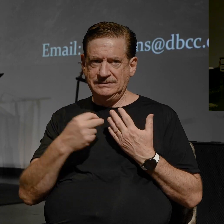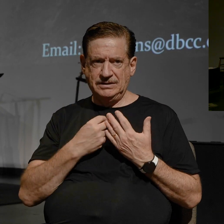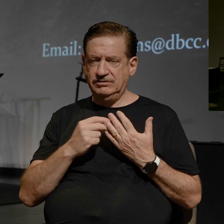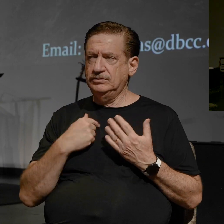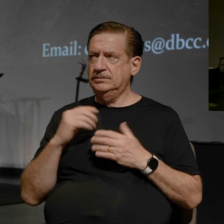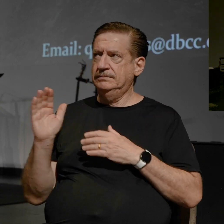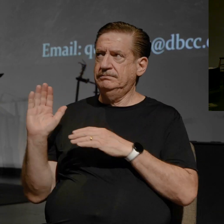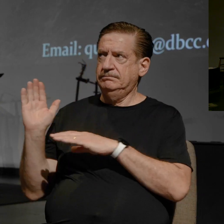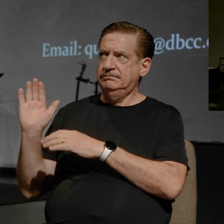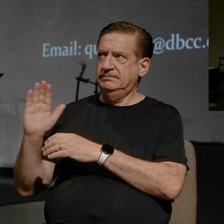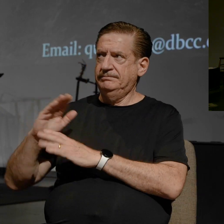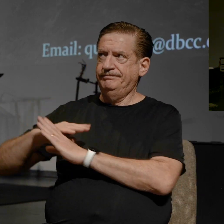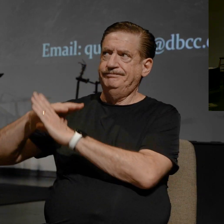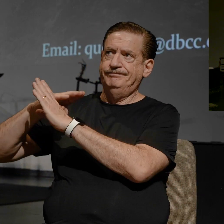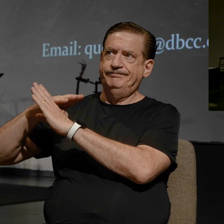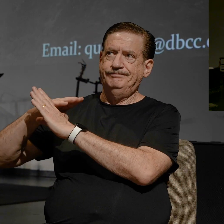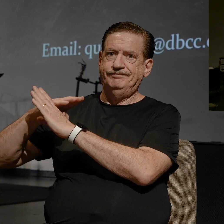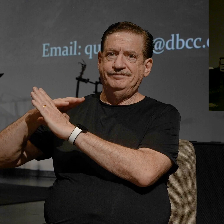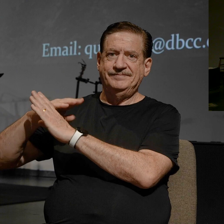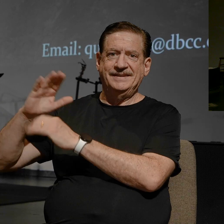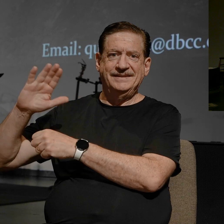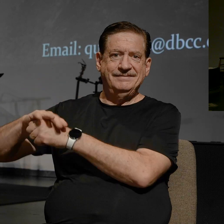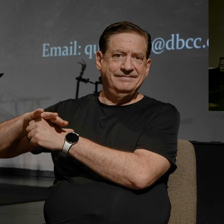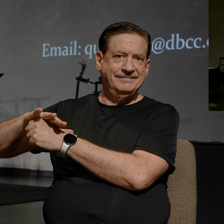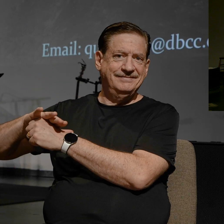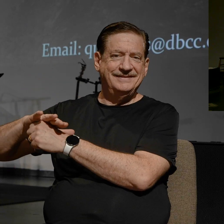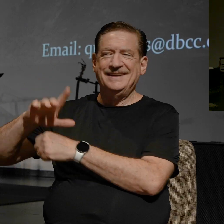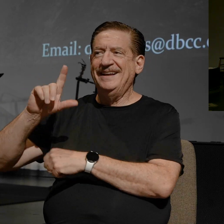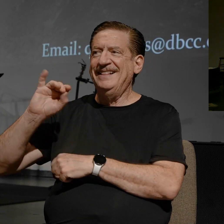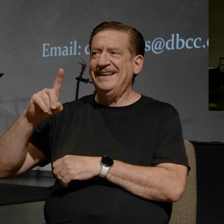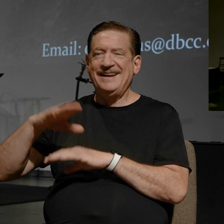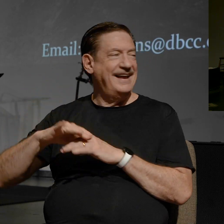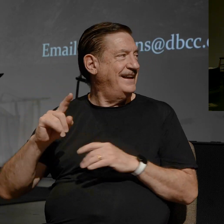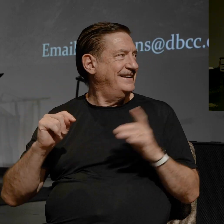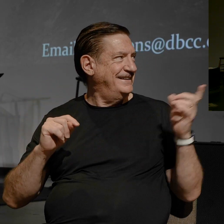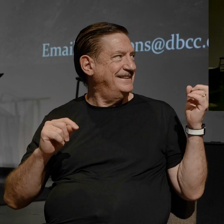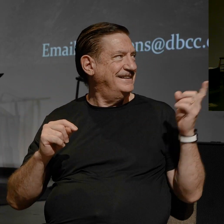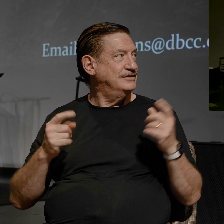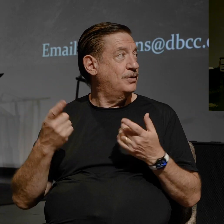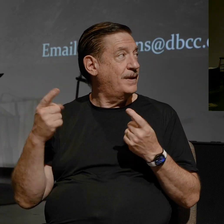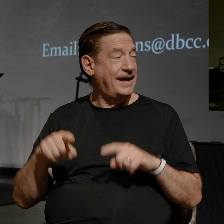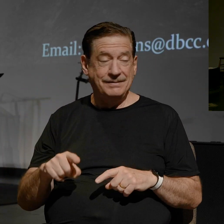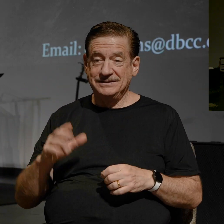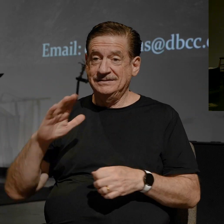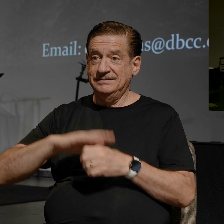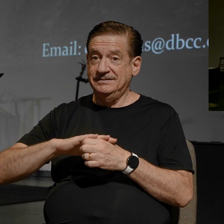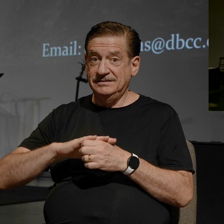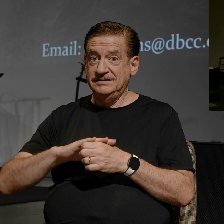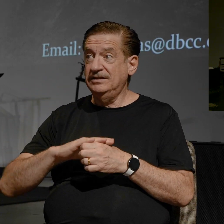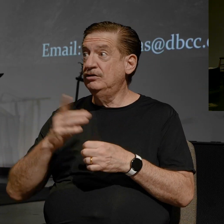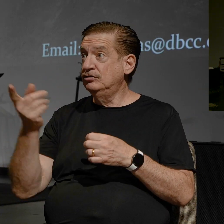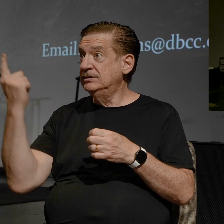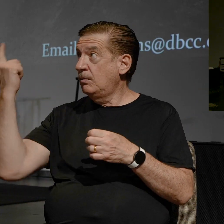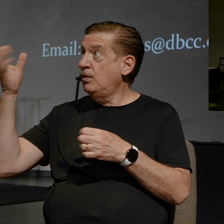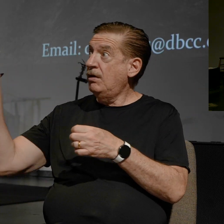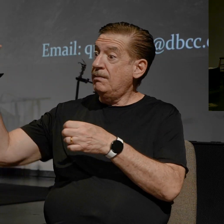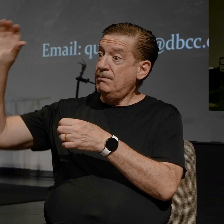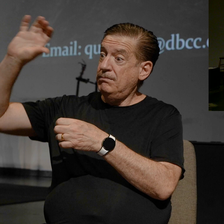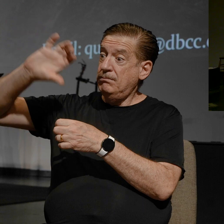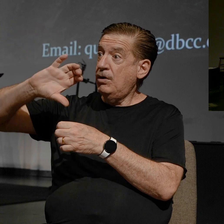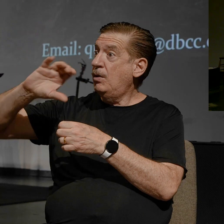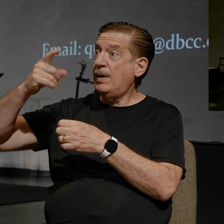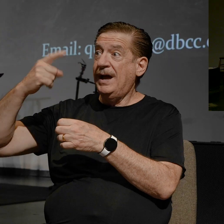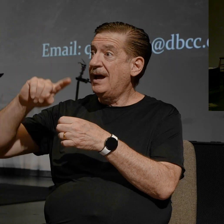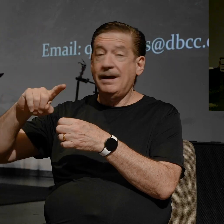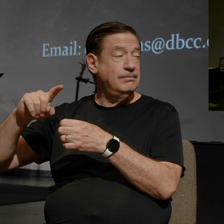lid on. And you know what happens when I won't do it, but can you imagine? Someone tries to pour into you, but